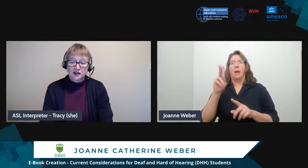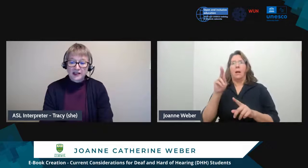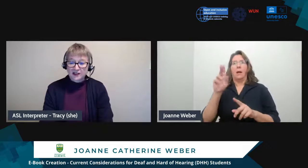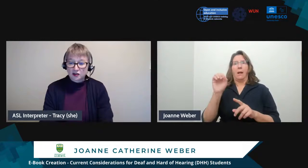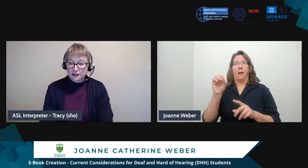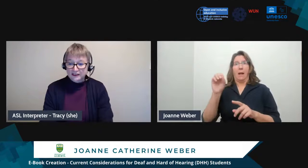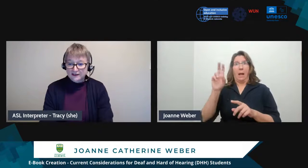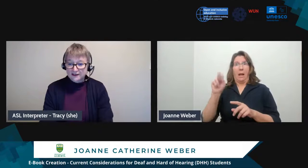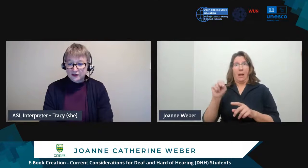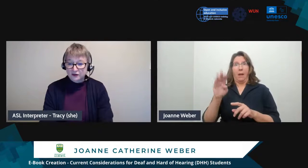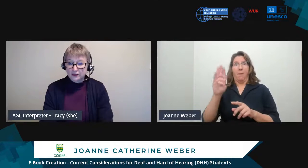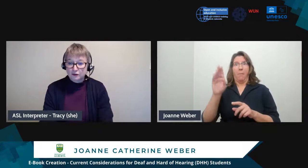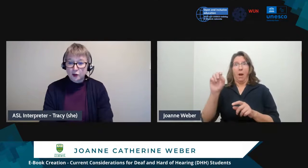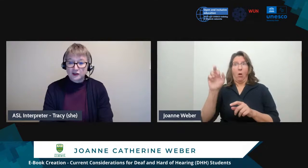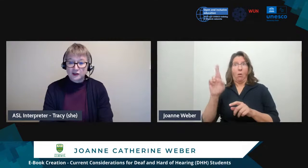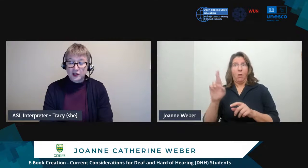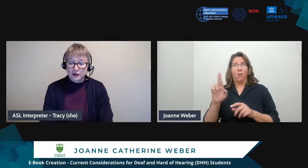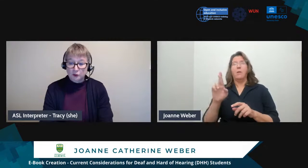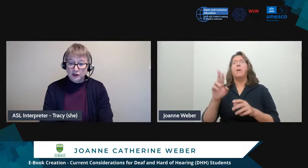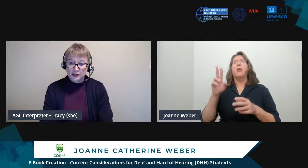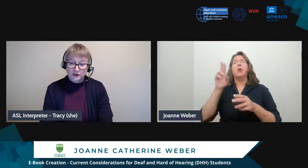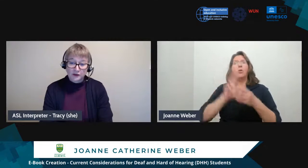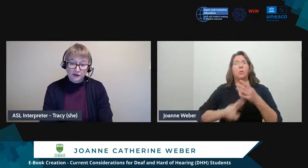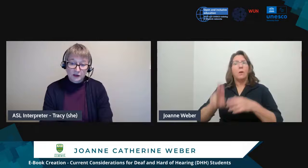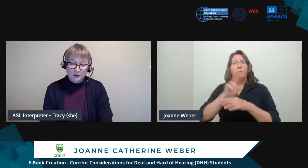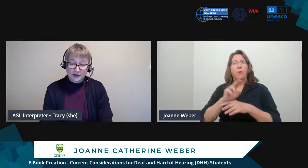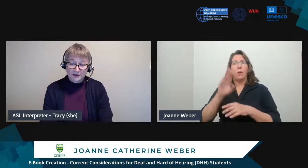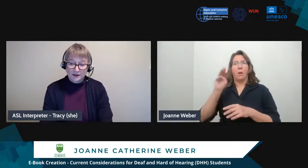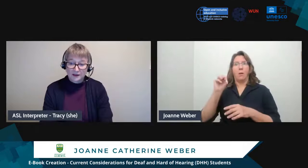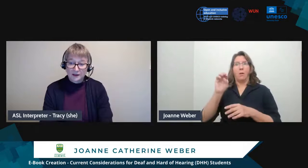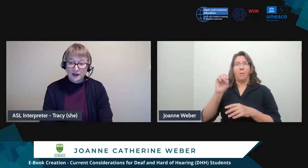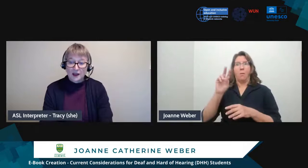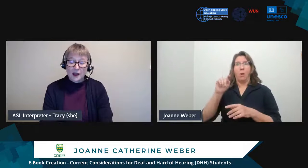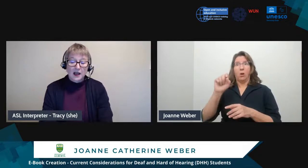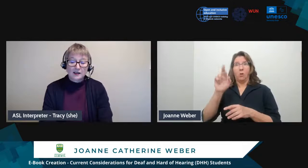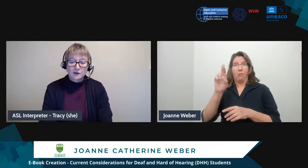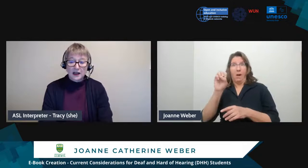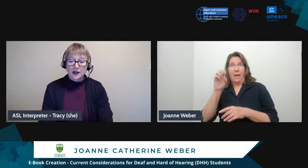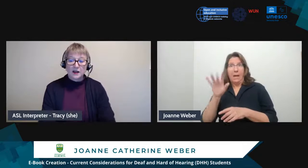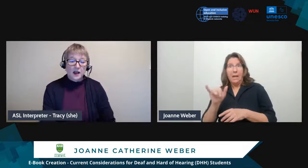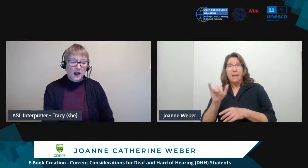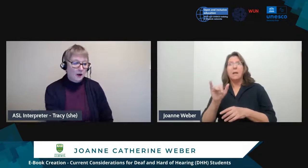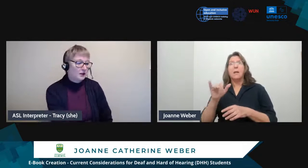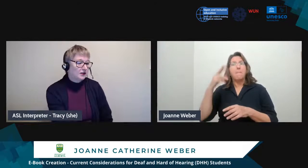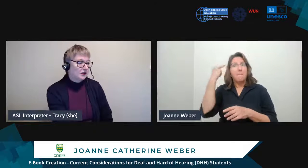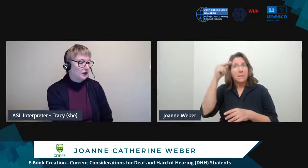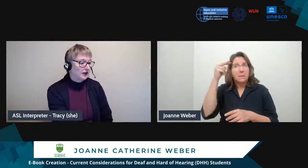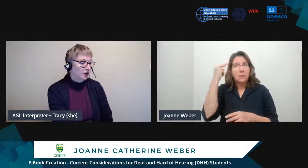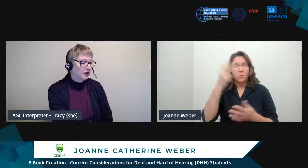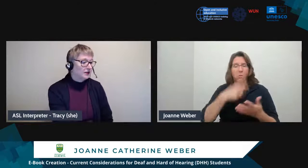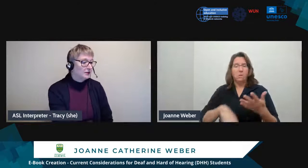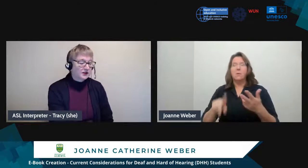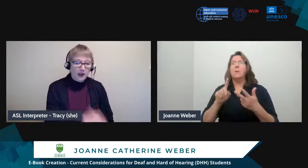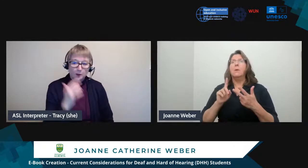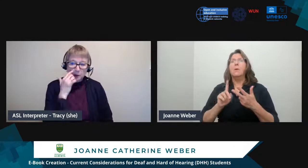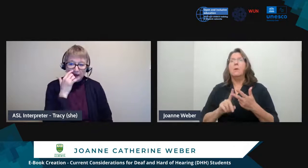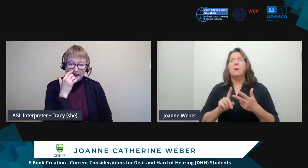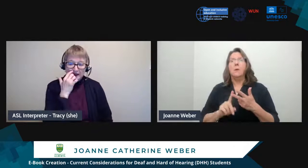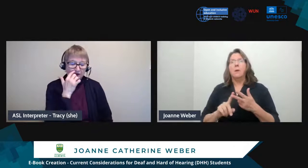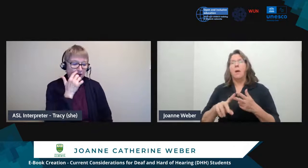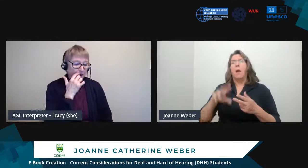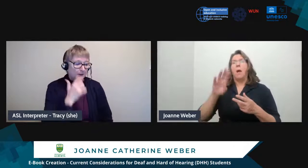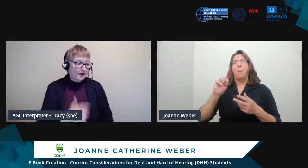the National Technical Institute in Rochester, the US. As well, I want to acknowledge